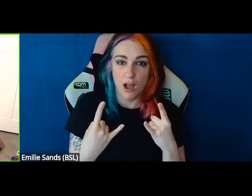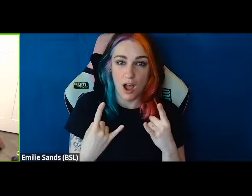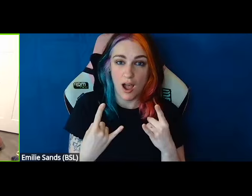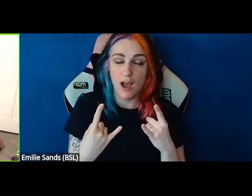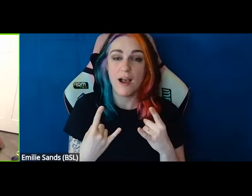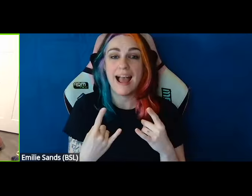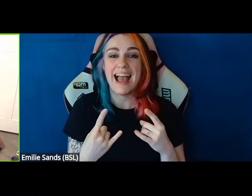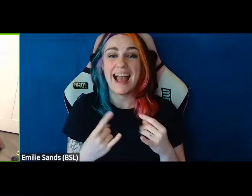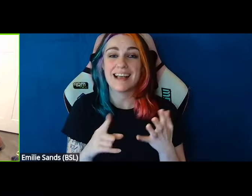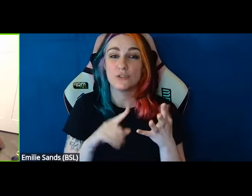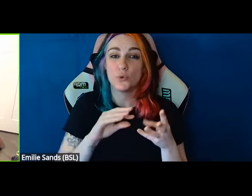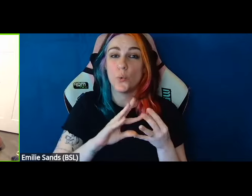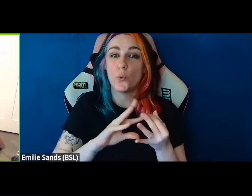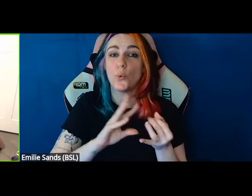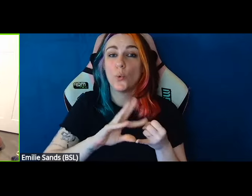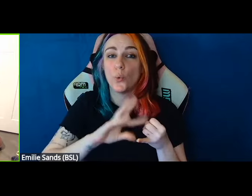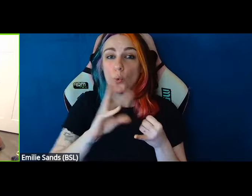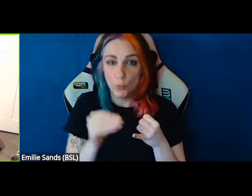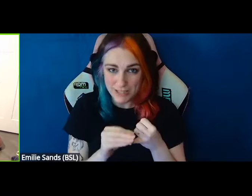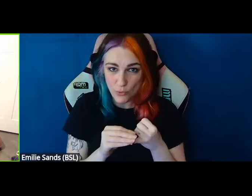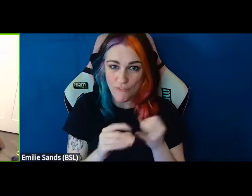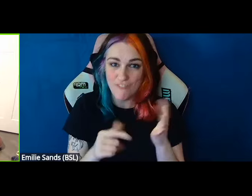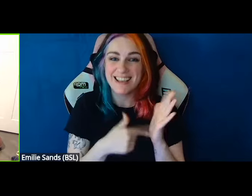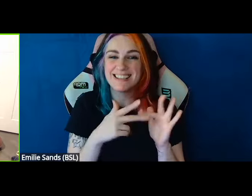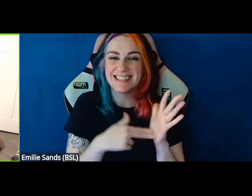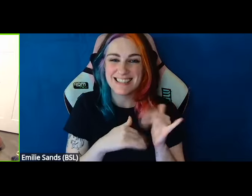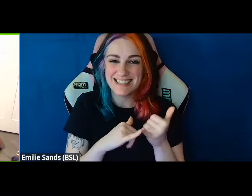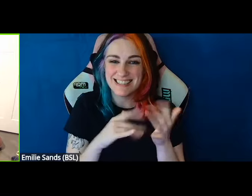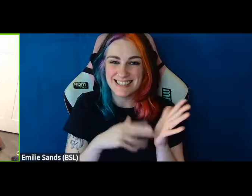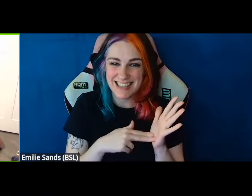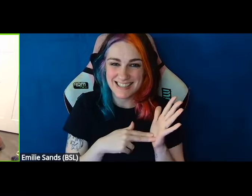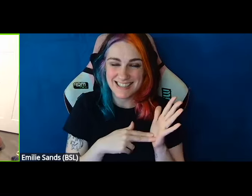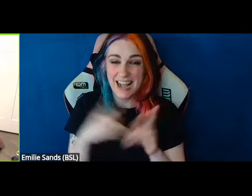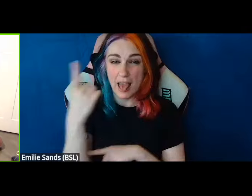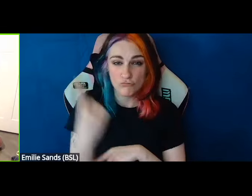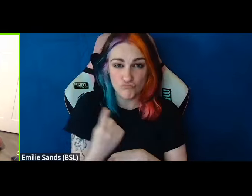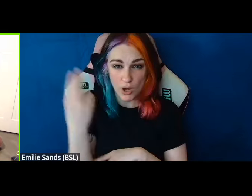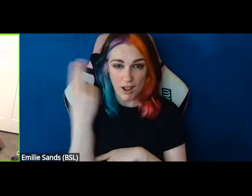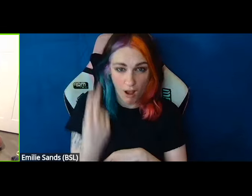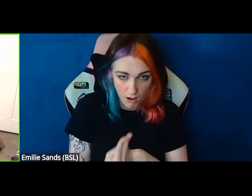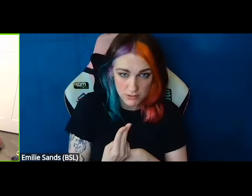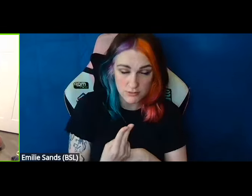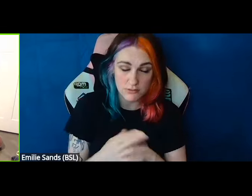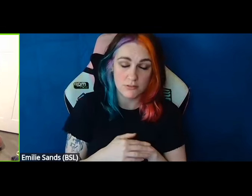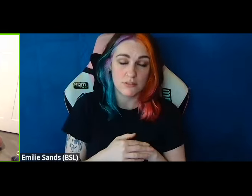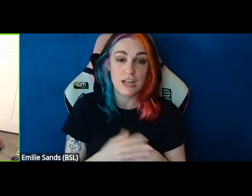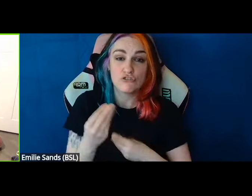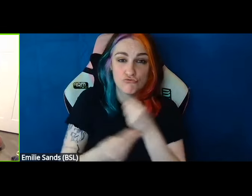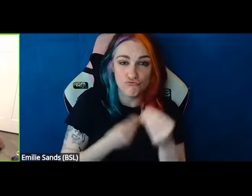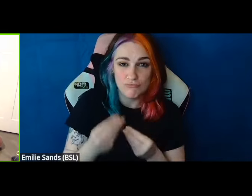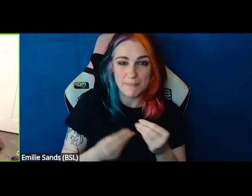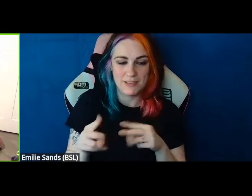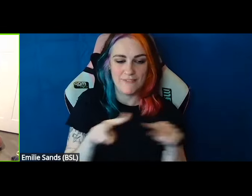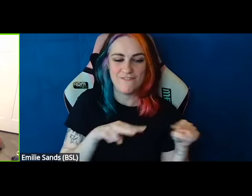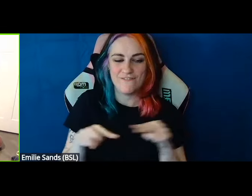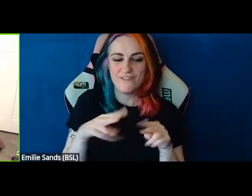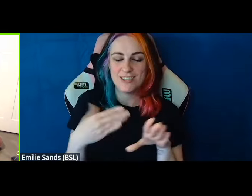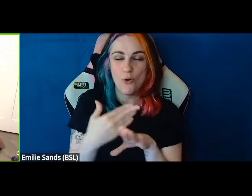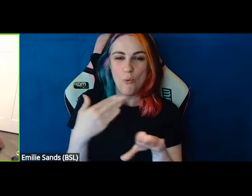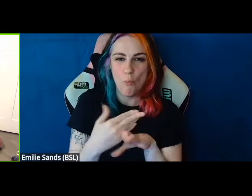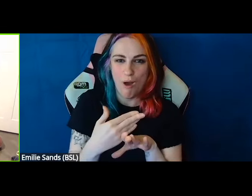Ubisoft, Tencent, Reed Speaker, Electronic Arts, Descriptive Video Works, Lucid,